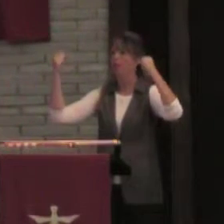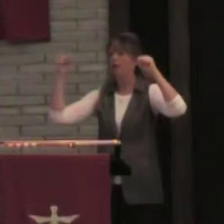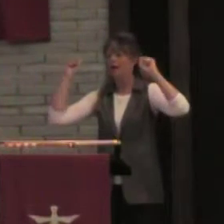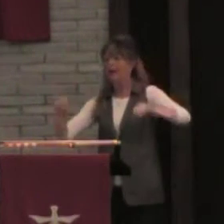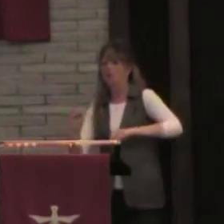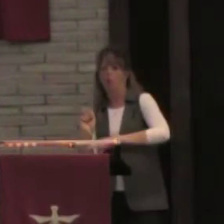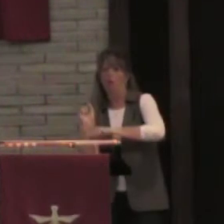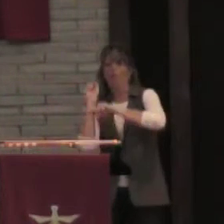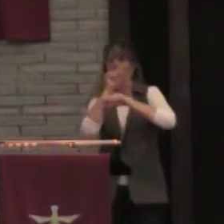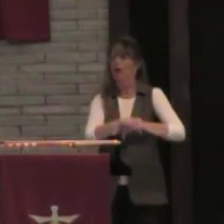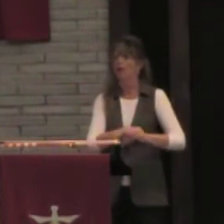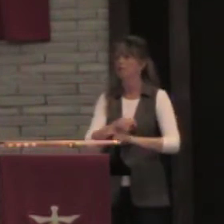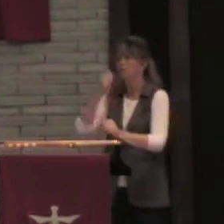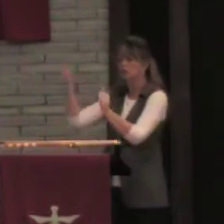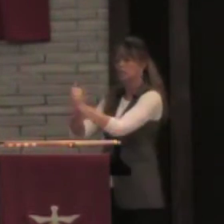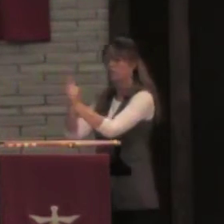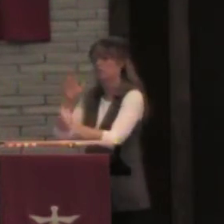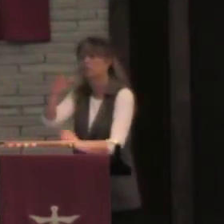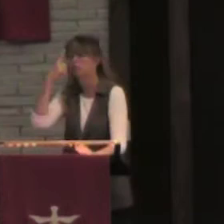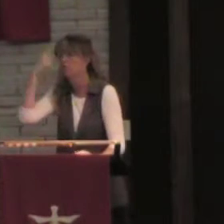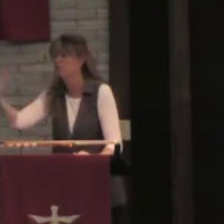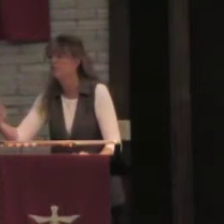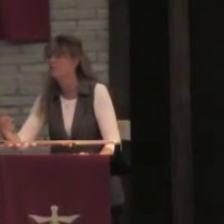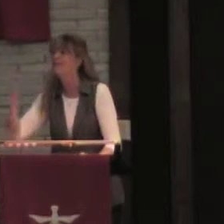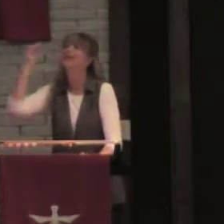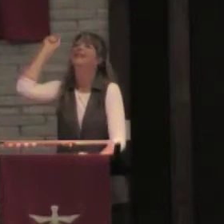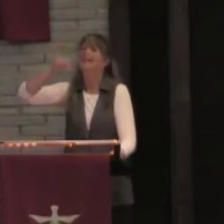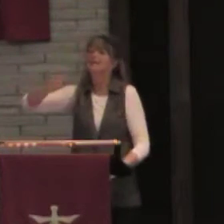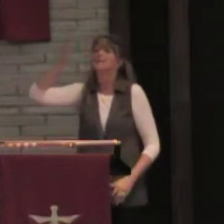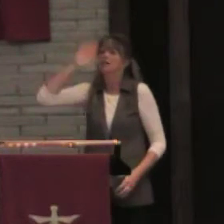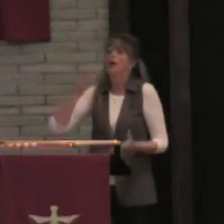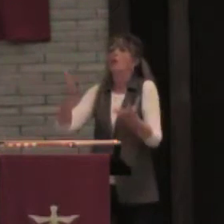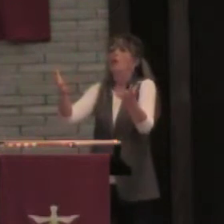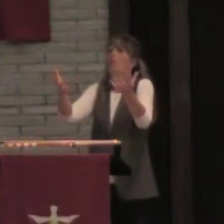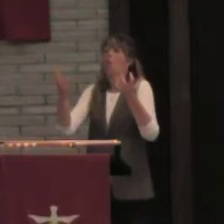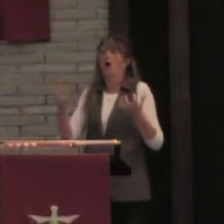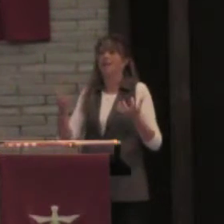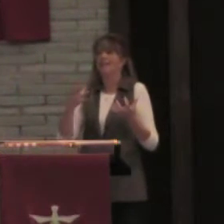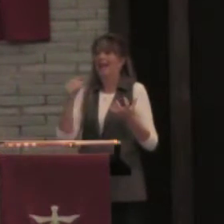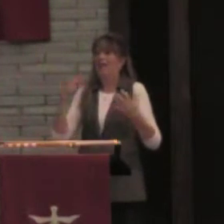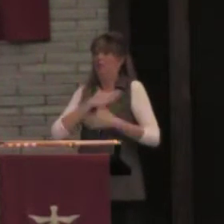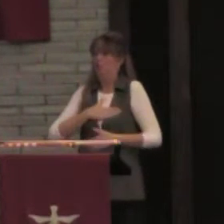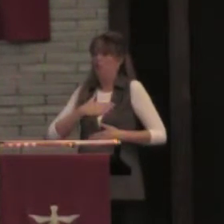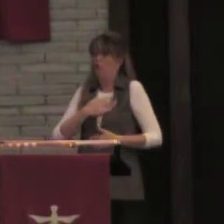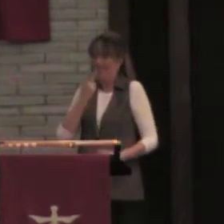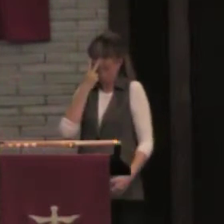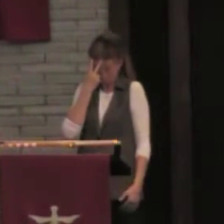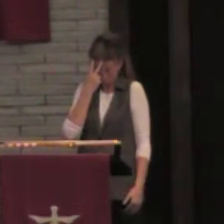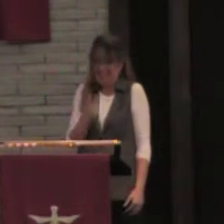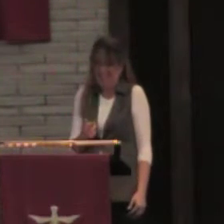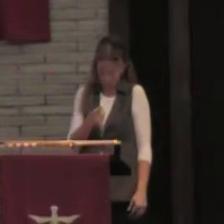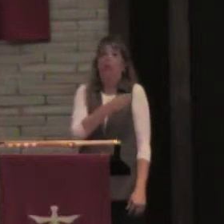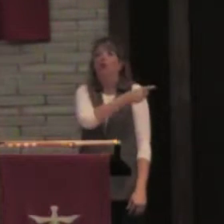health. He wants you to overcome things in your health. He wants you to chase your dreams. He wants you to